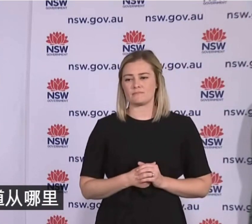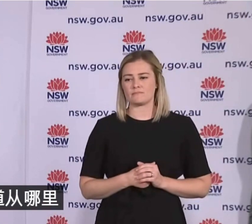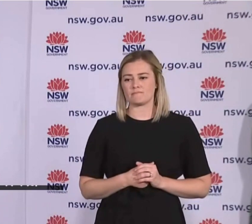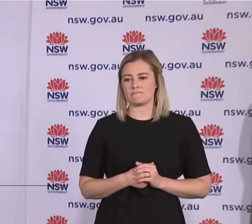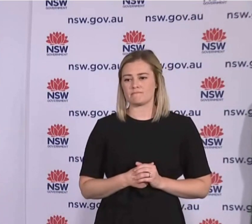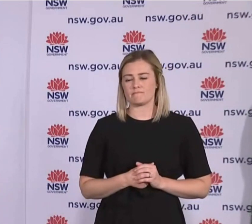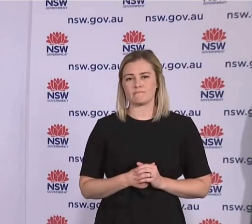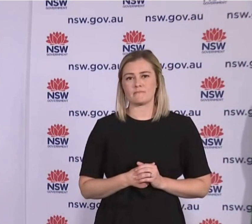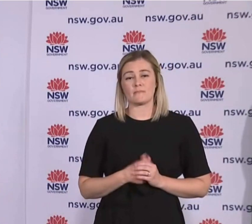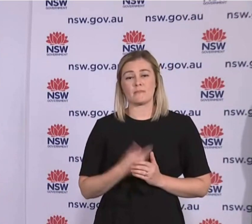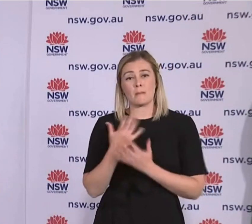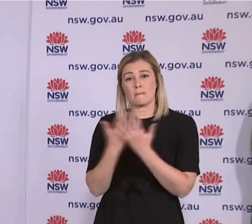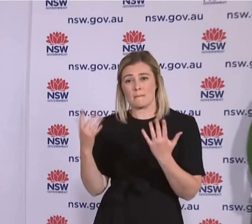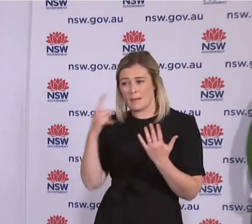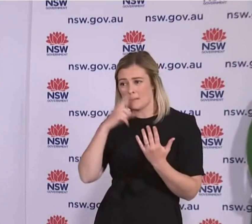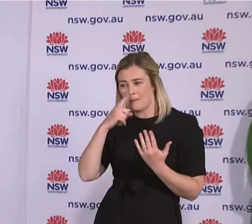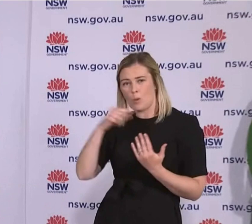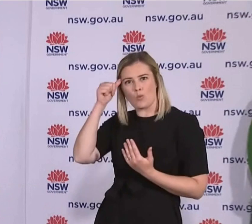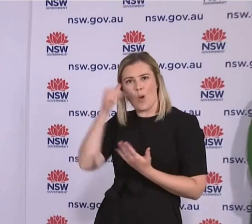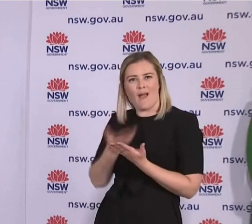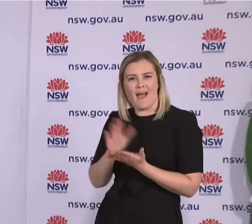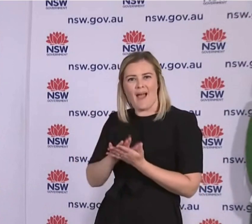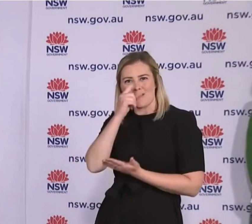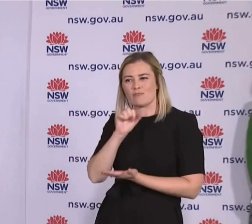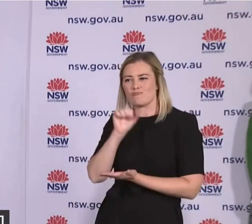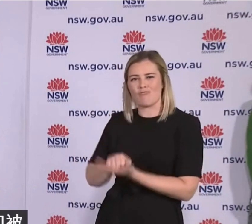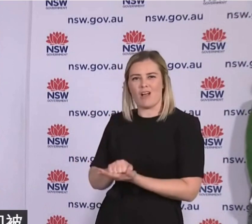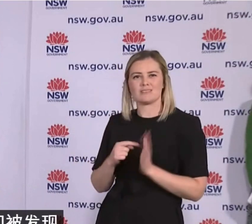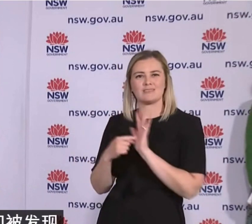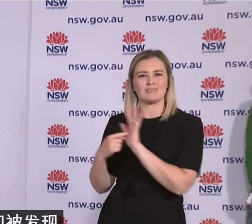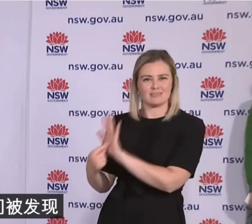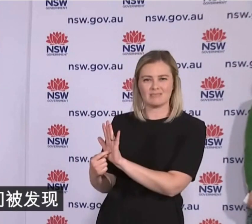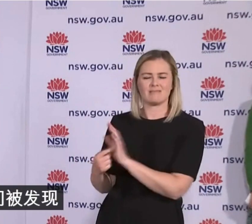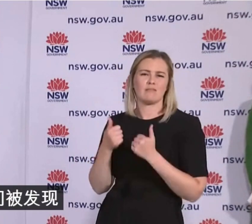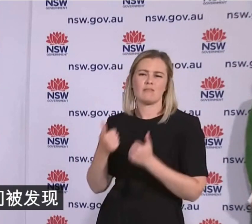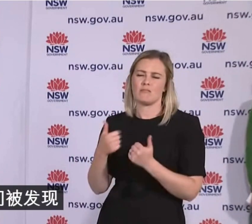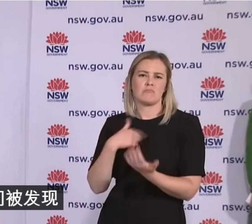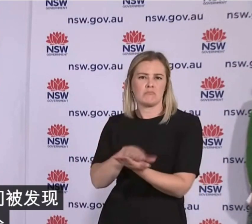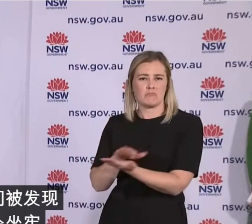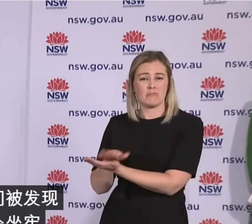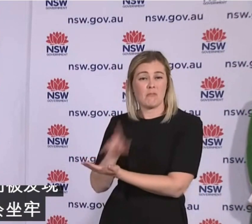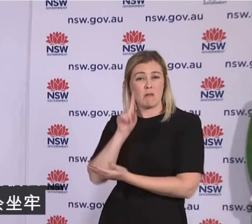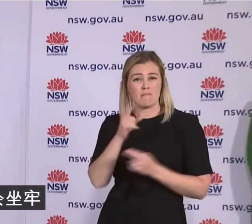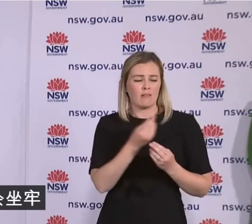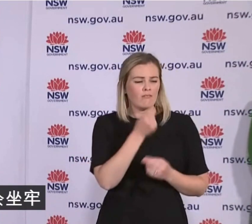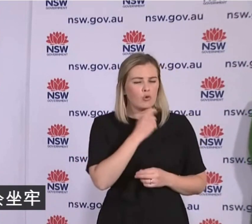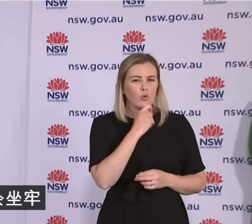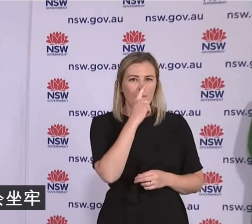from, and equally, if people want to do the wrong thing, if they get found out, as I said, there could be jail time